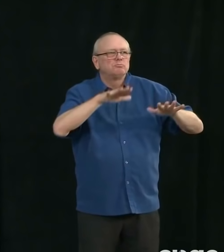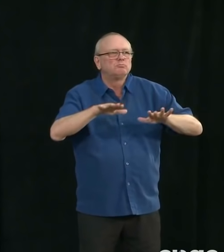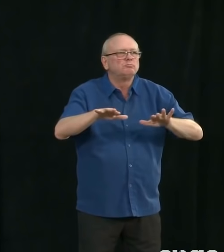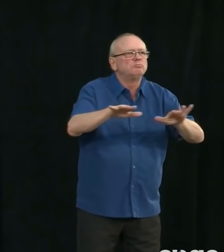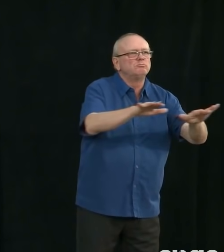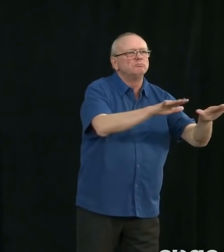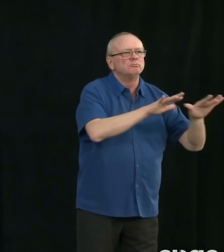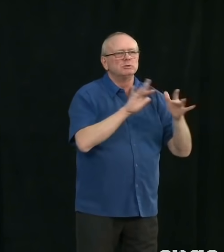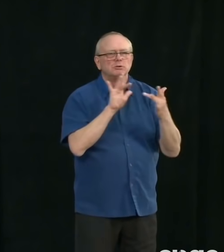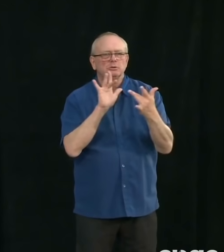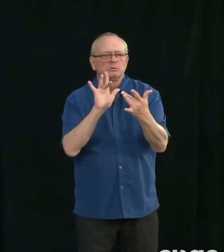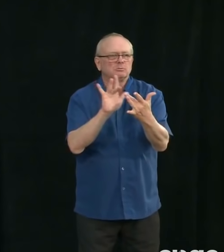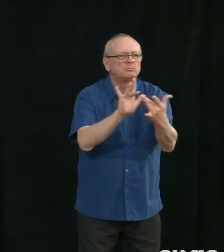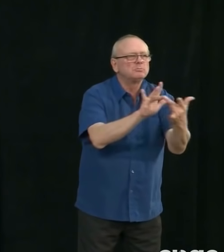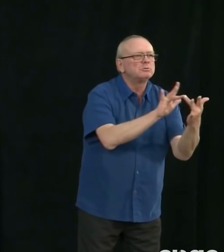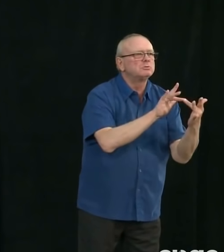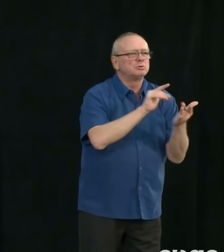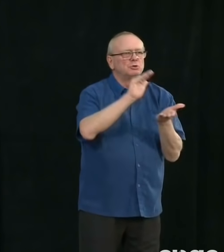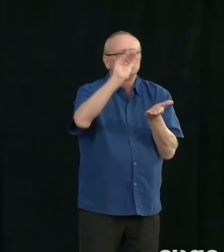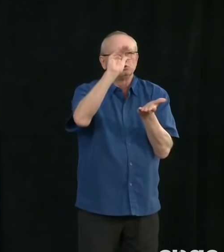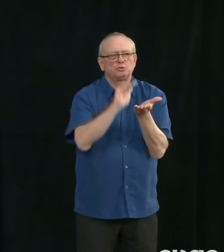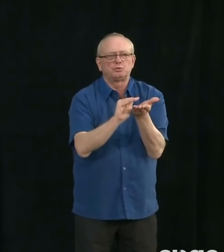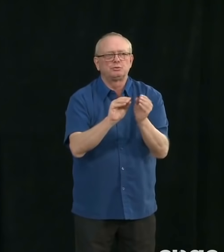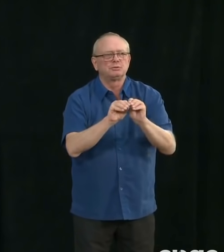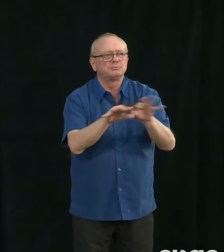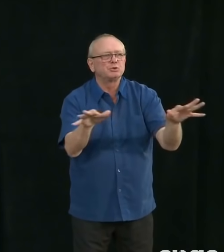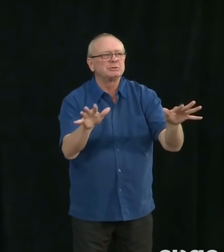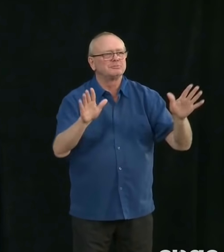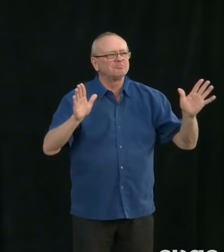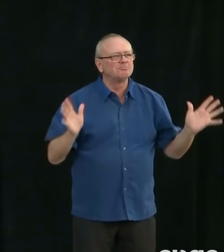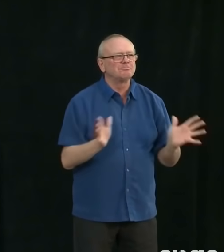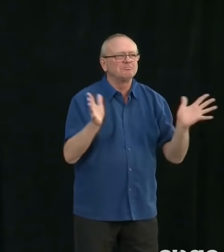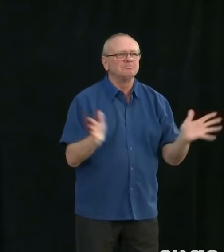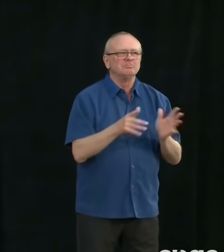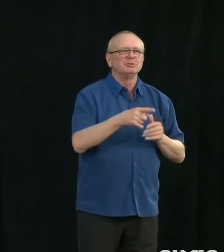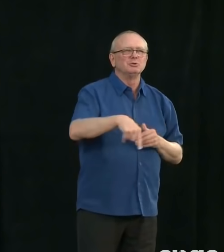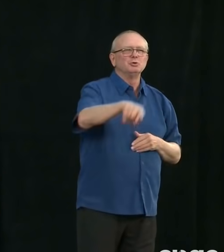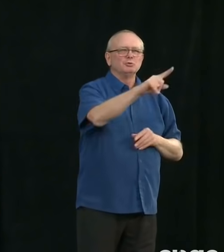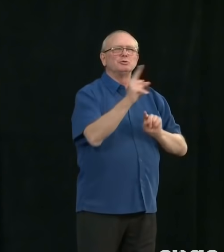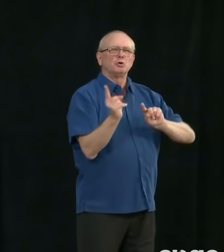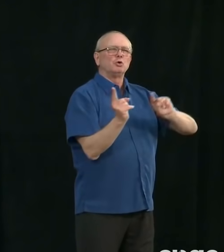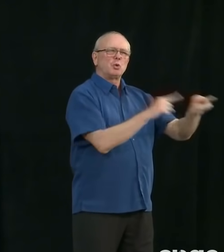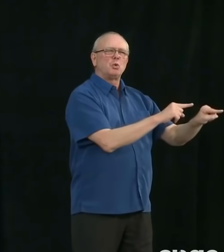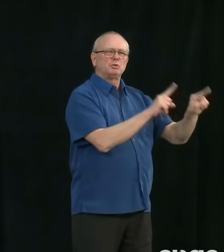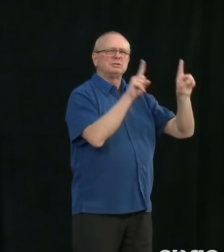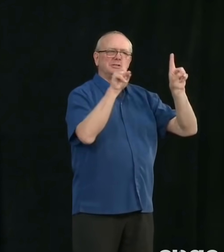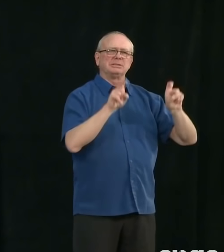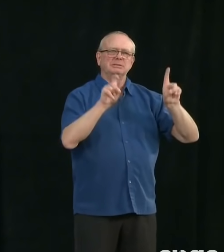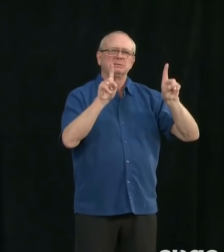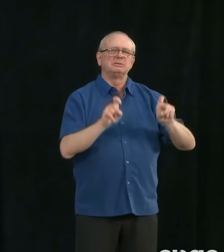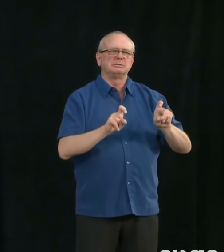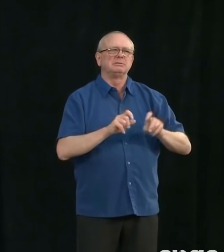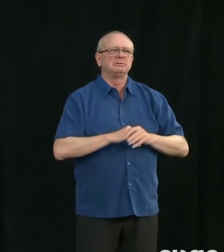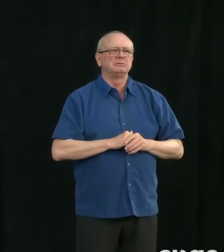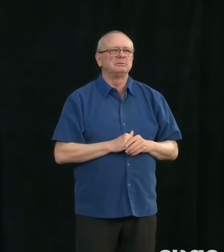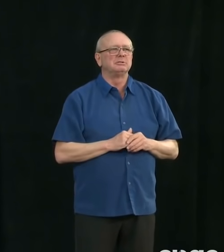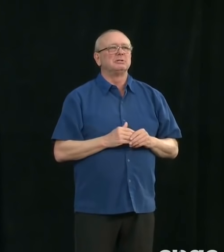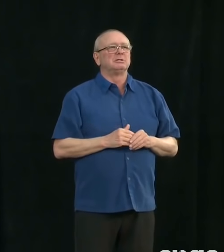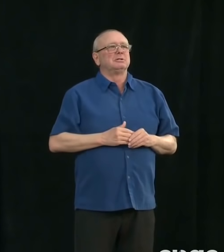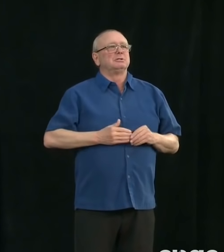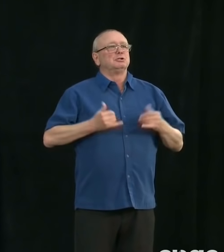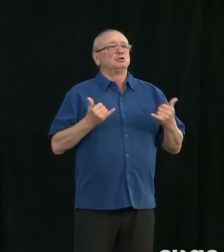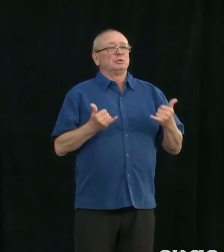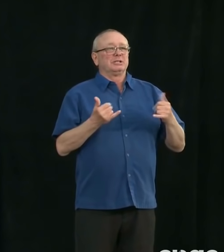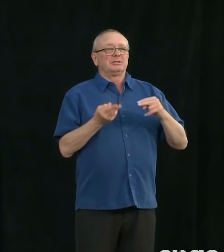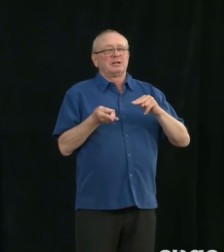of new cases. Today, we are reporting an additional 57 cases of COVID-19, bringing the total number of